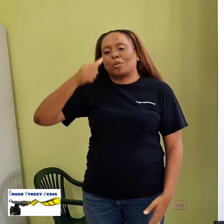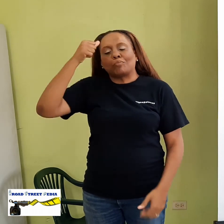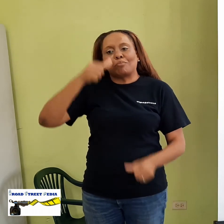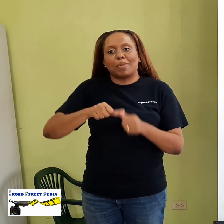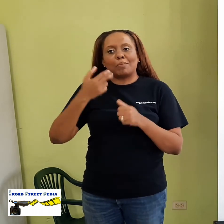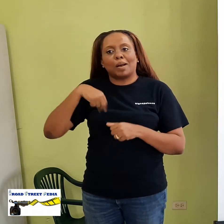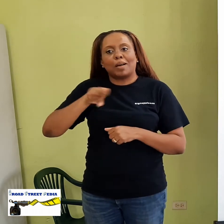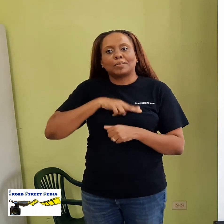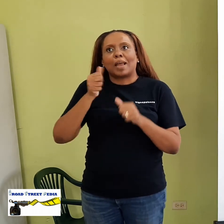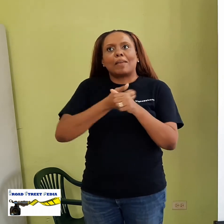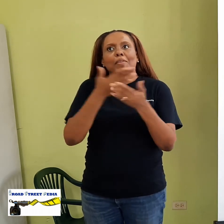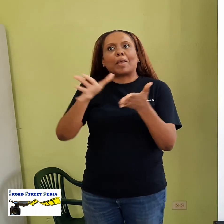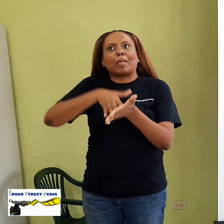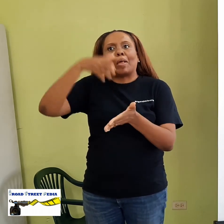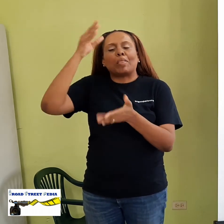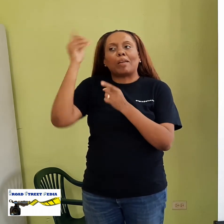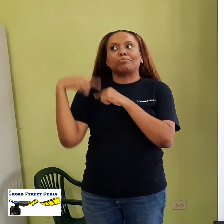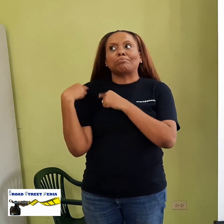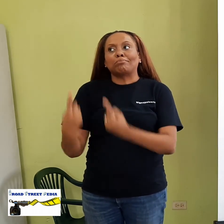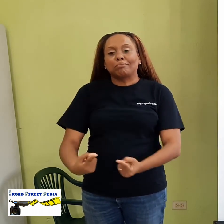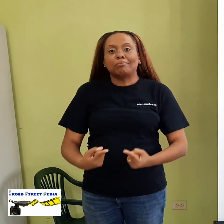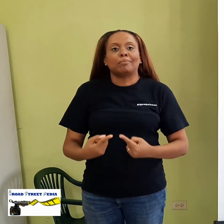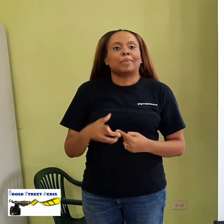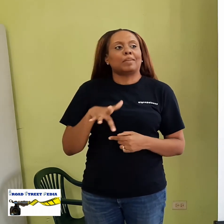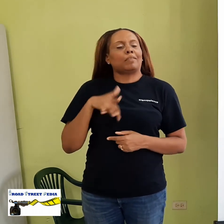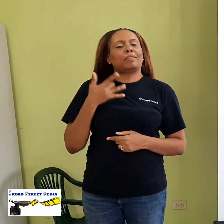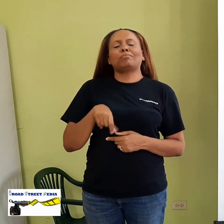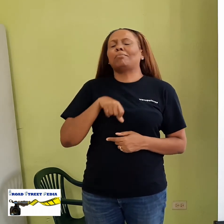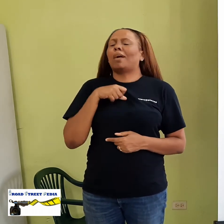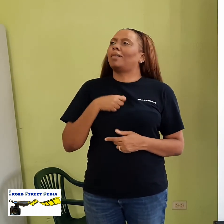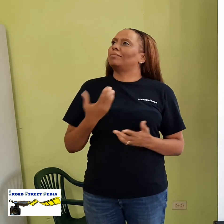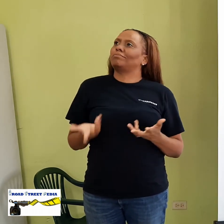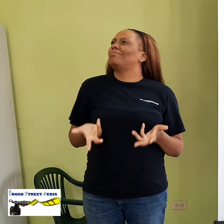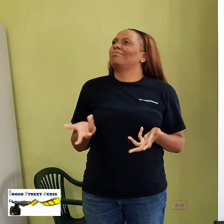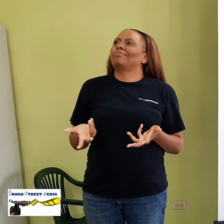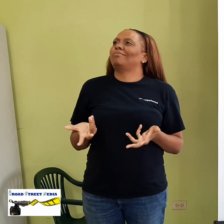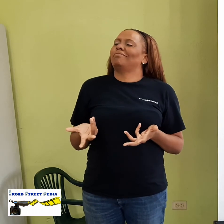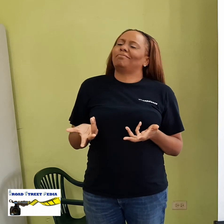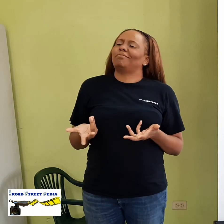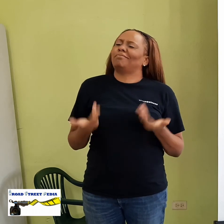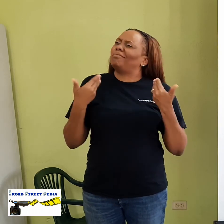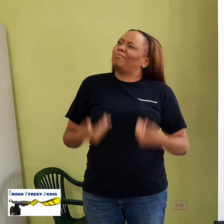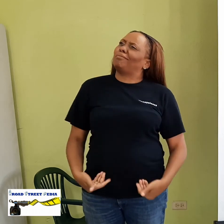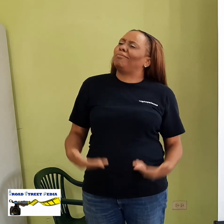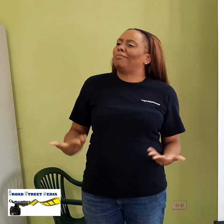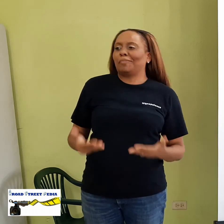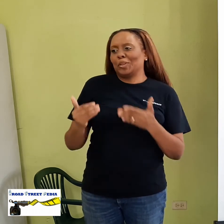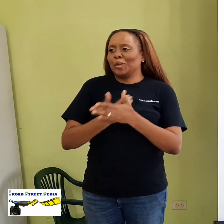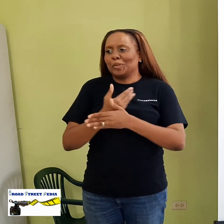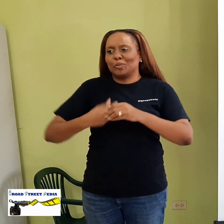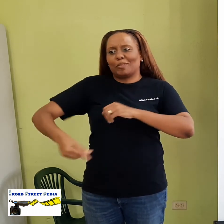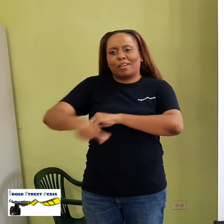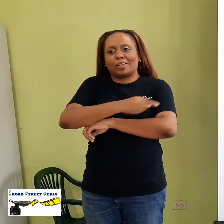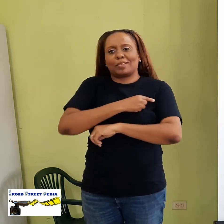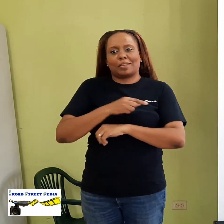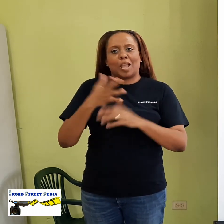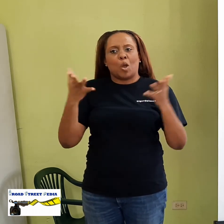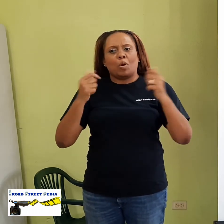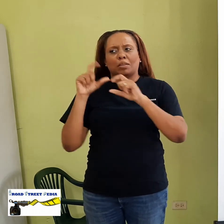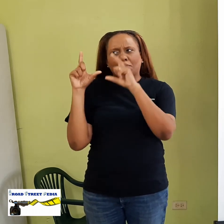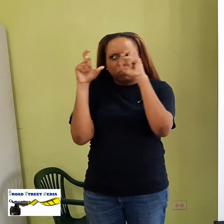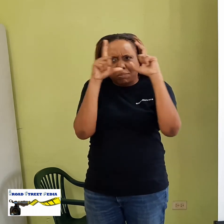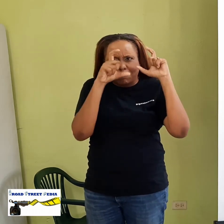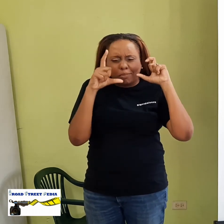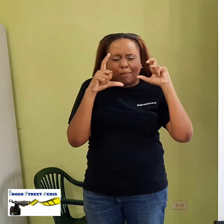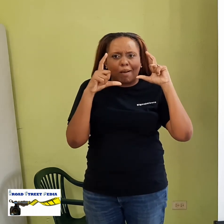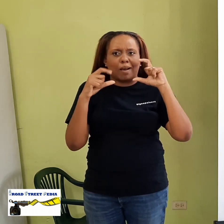that we've learned and feel a sense of pride and ownership for your new gardens. Take tons of photos. Send